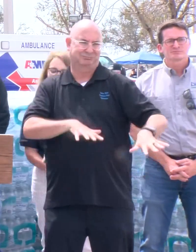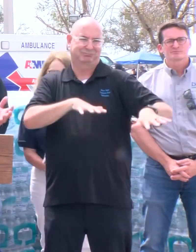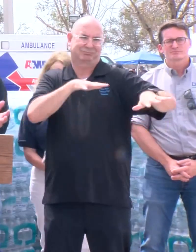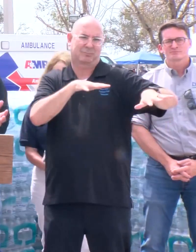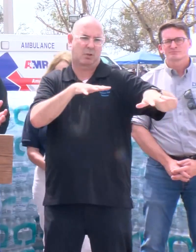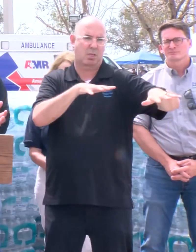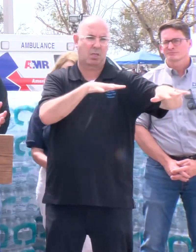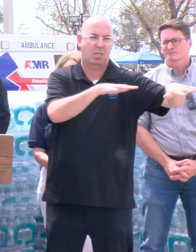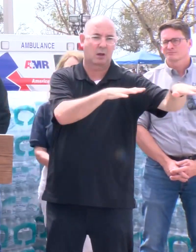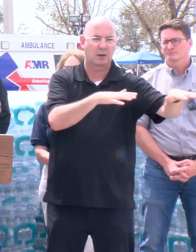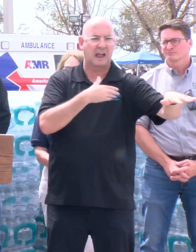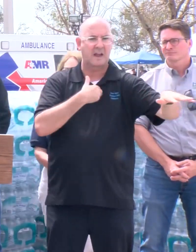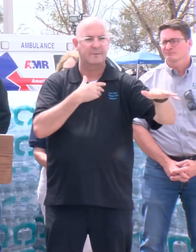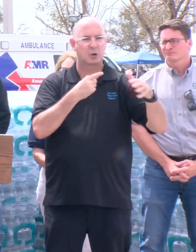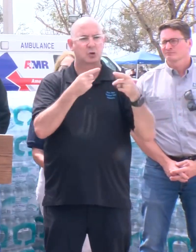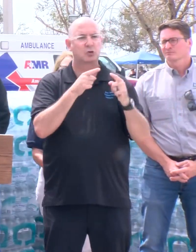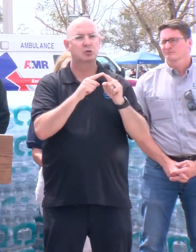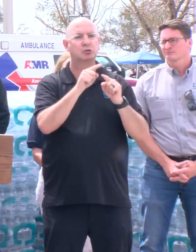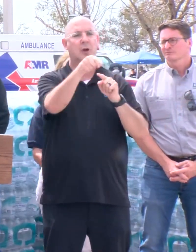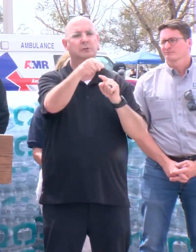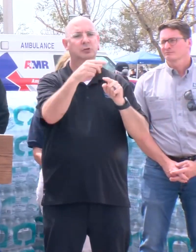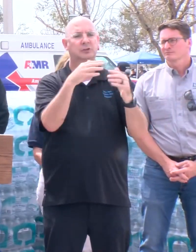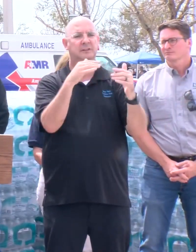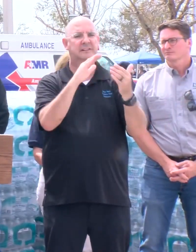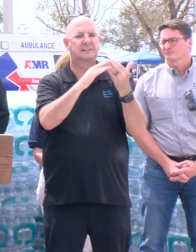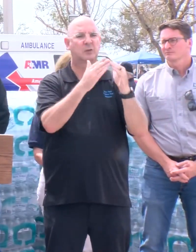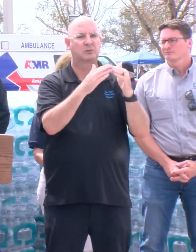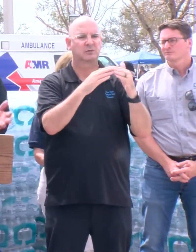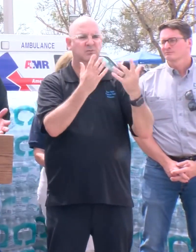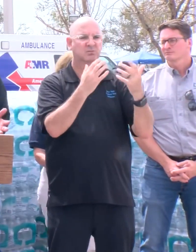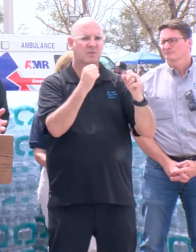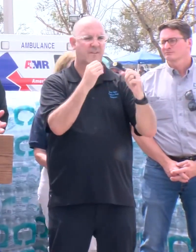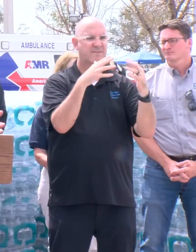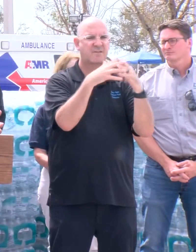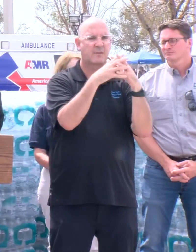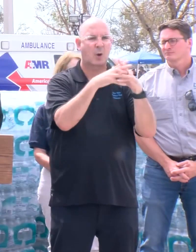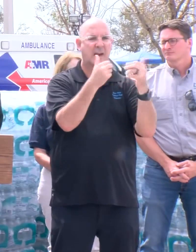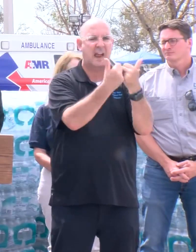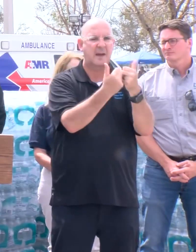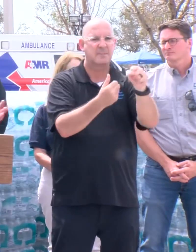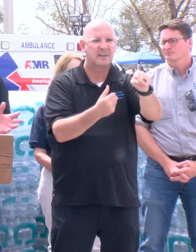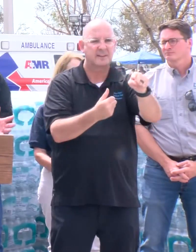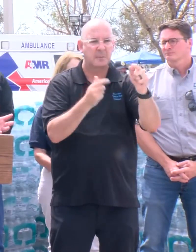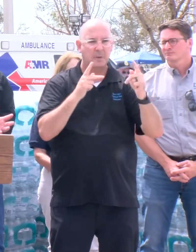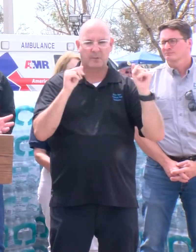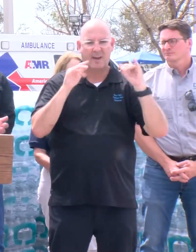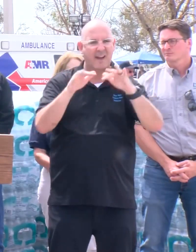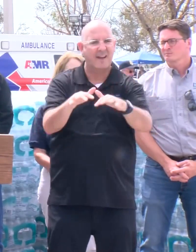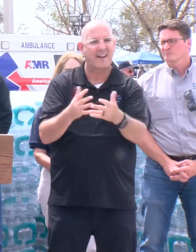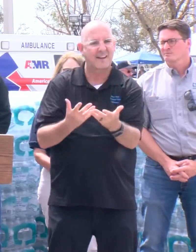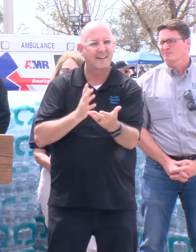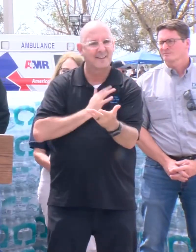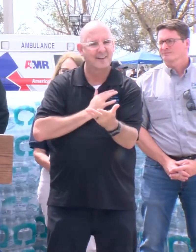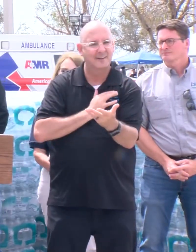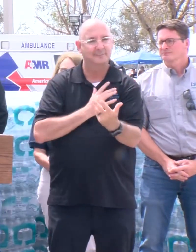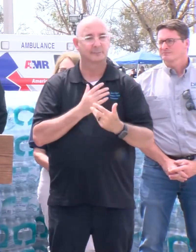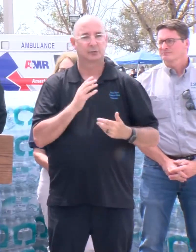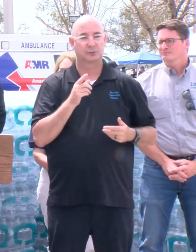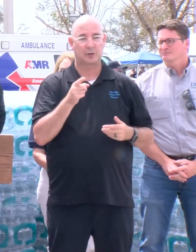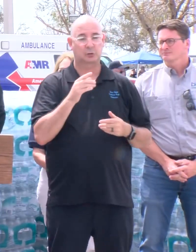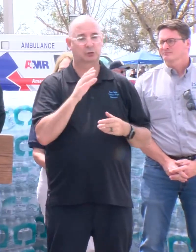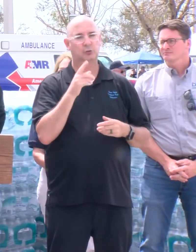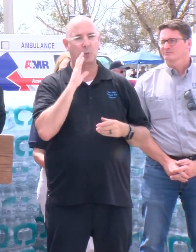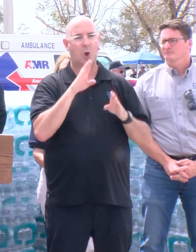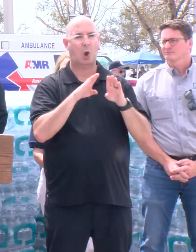game. Community turned out. Schools had just opened that week. Now we're going to have Charlotte open. You're going to have that happening. You see a